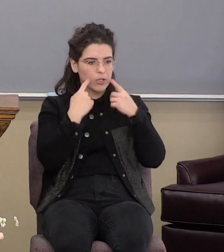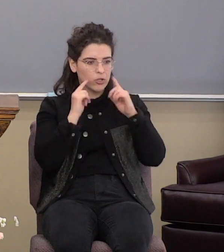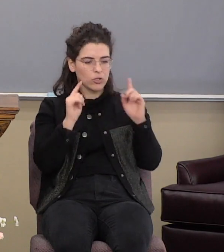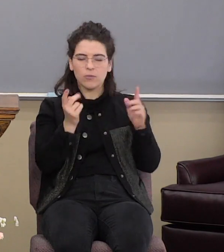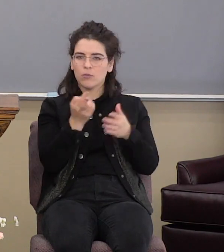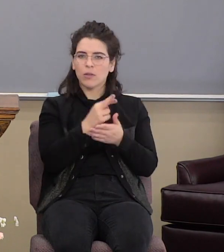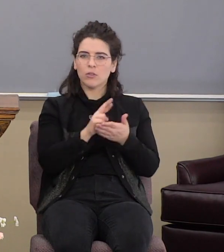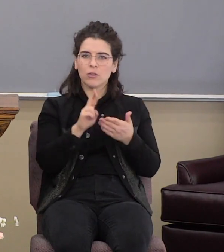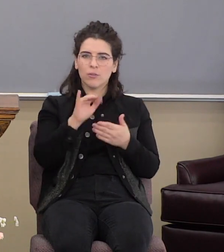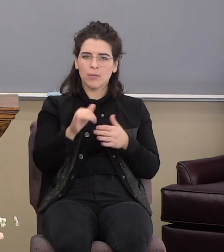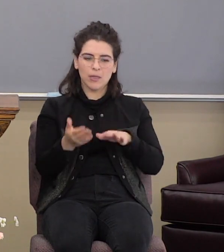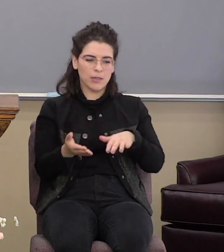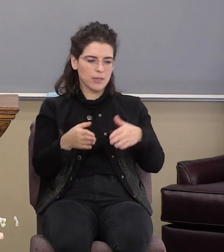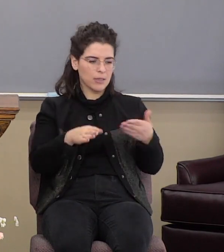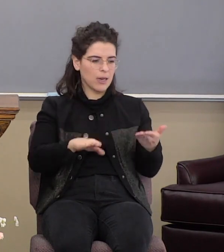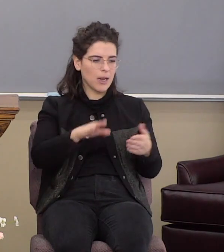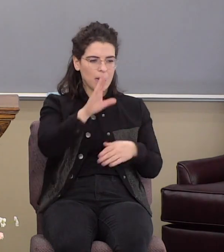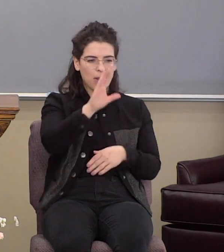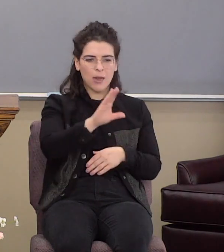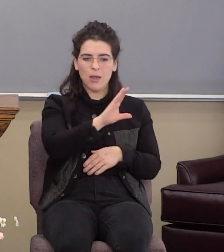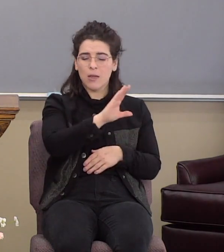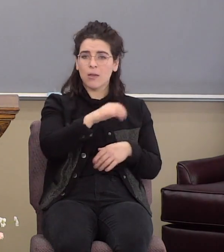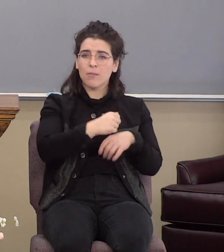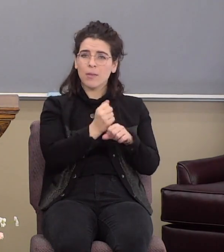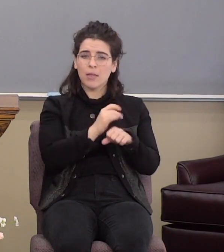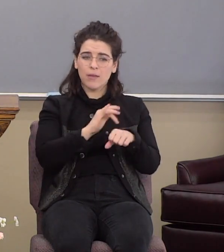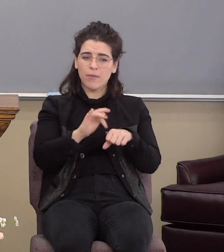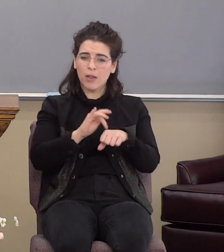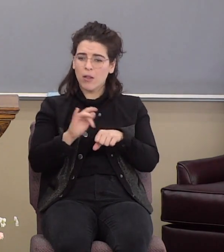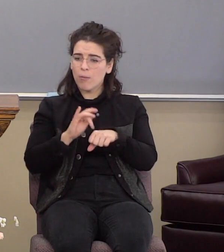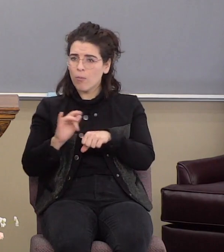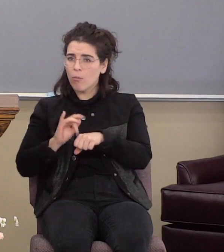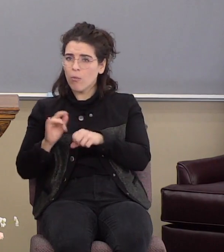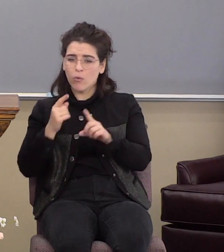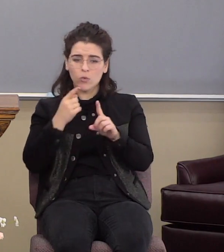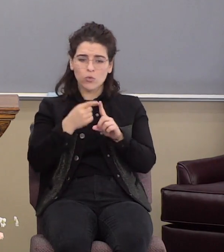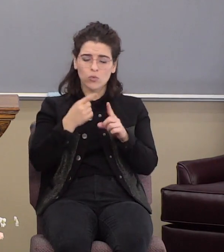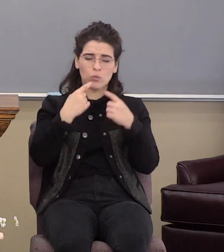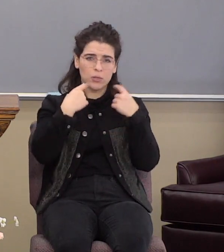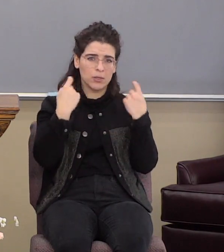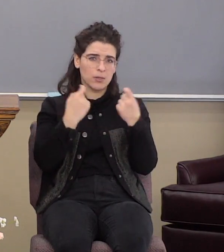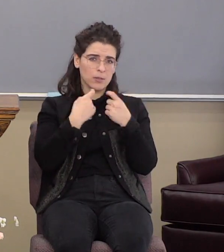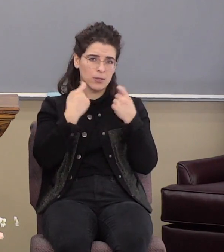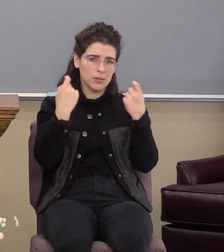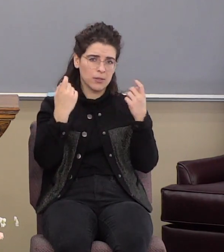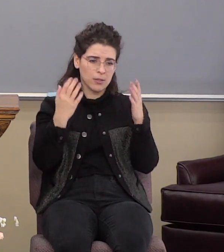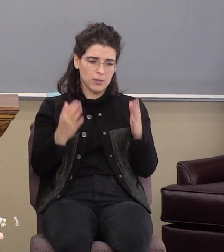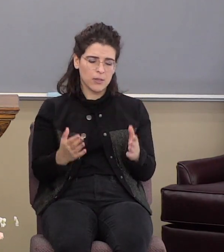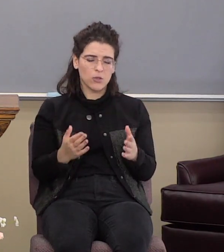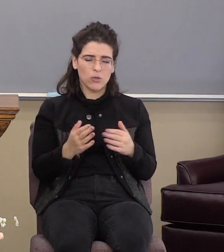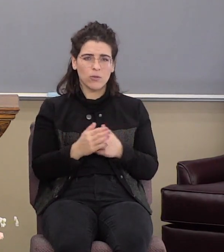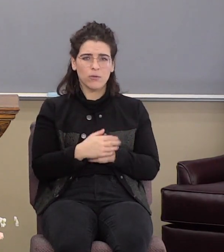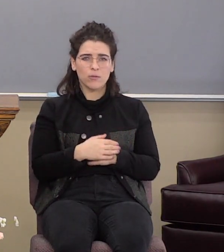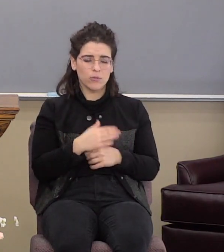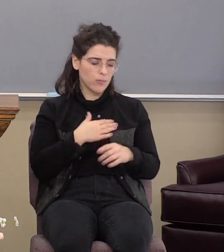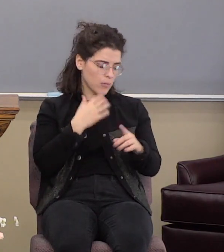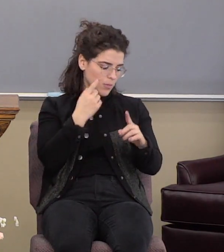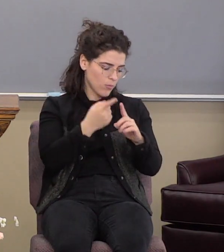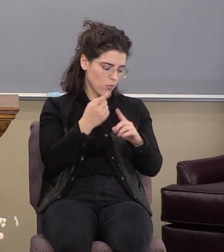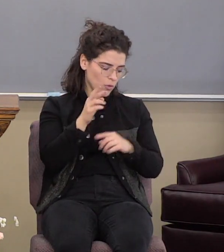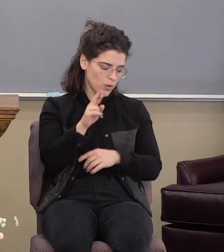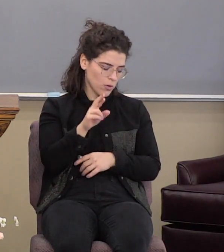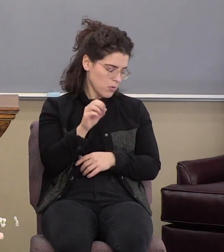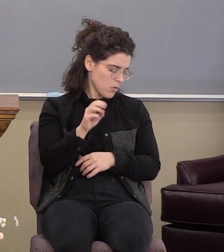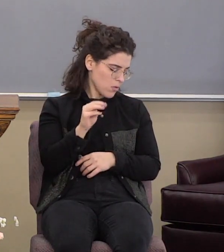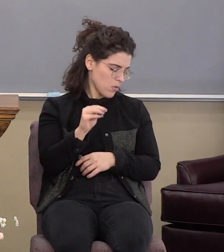that cross and making it available to the sinner, okay? So my point in Romans 5 is there's